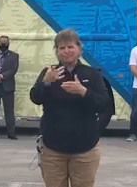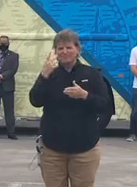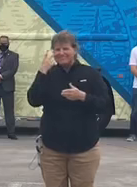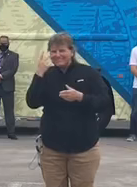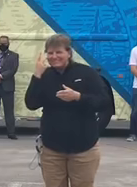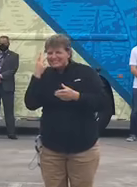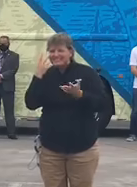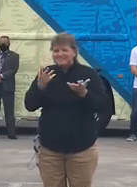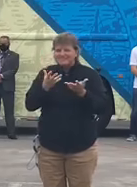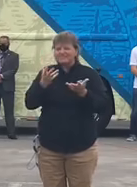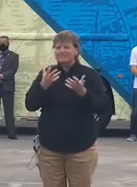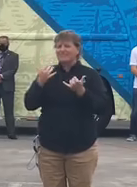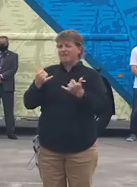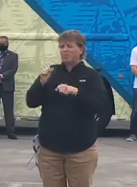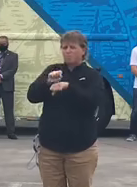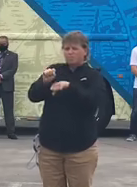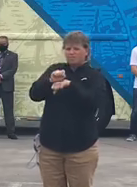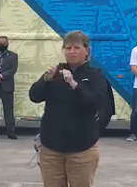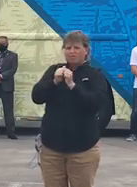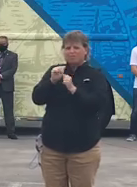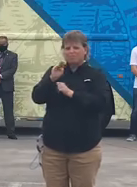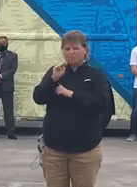ma'am.